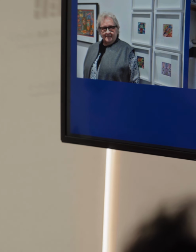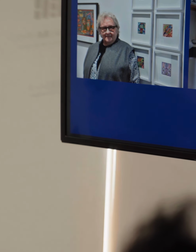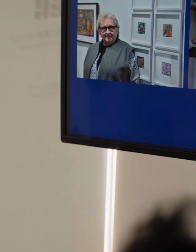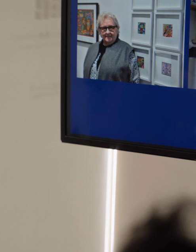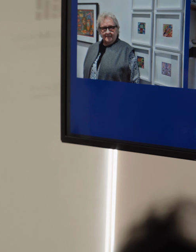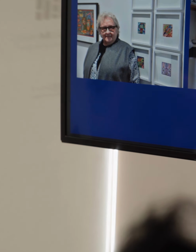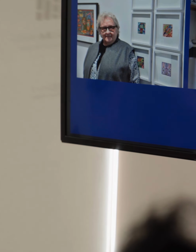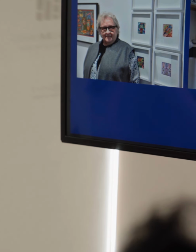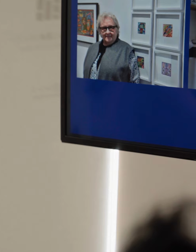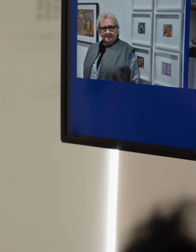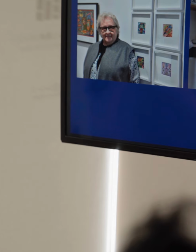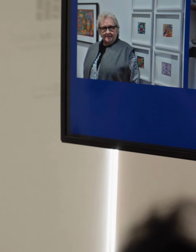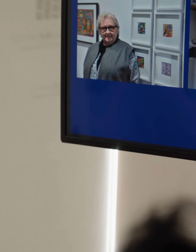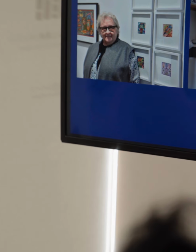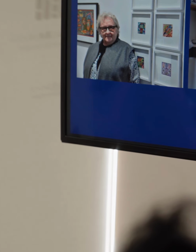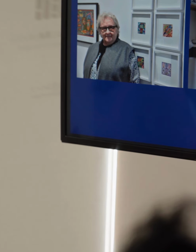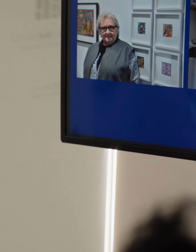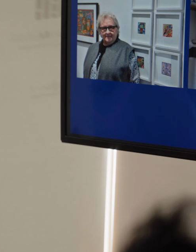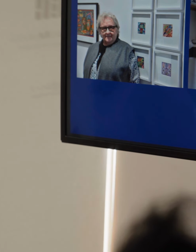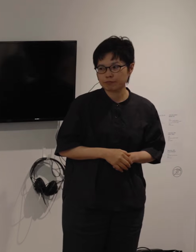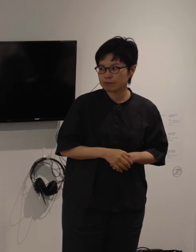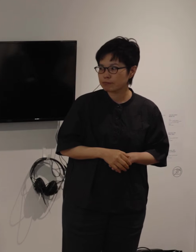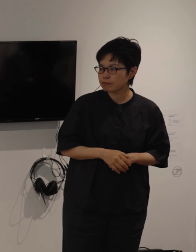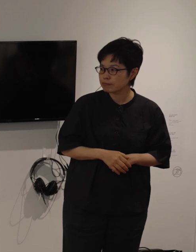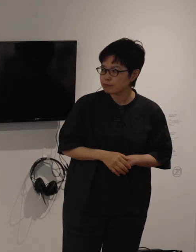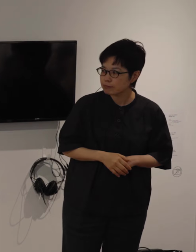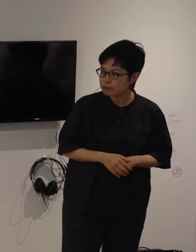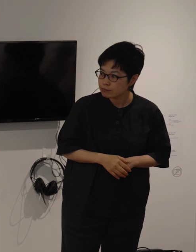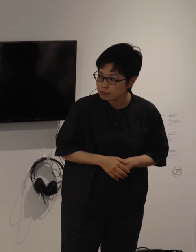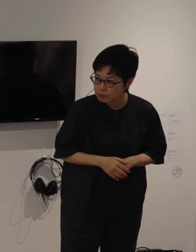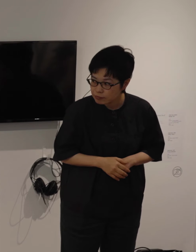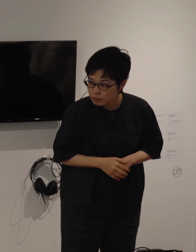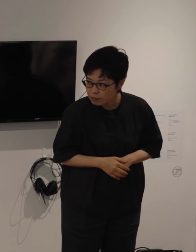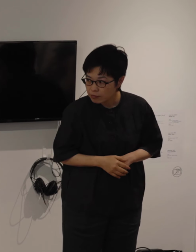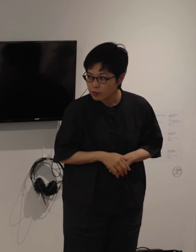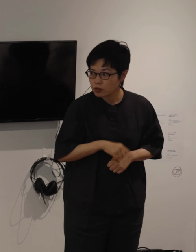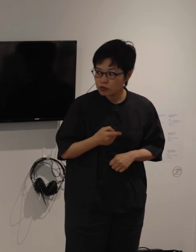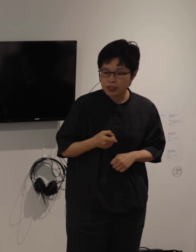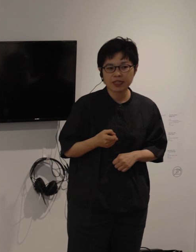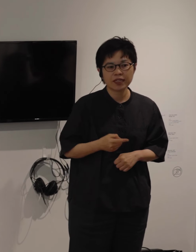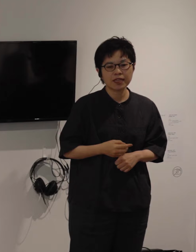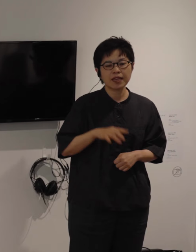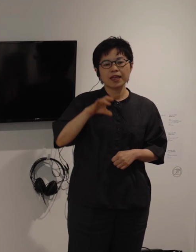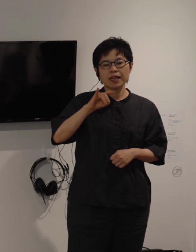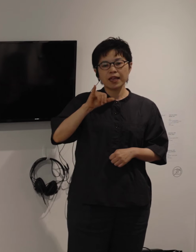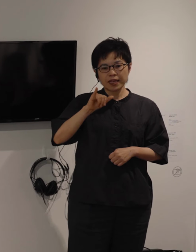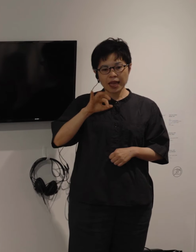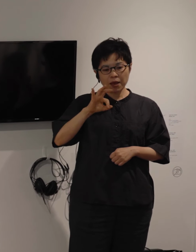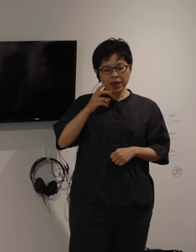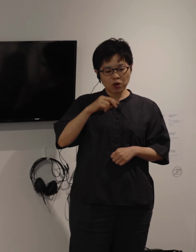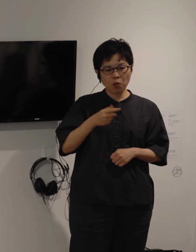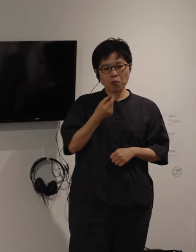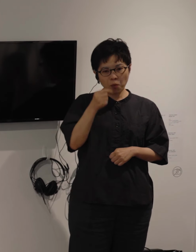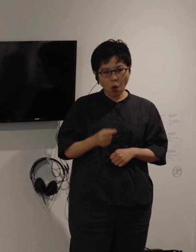a lady's legs, and then a head of a fish. Then we have Cameron Morgan, and Cameron works out of Projectability, which